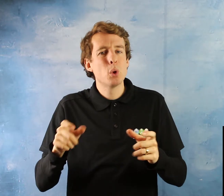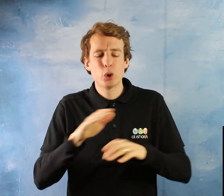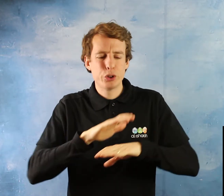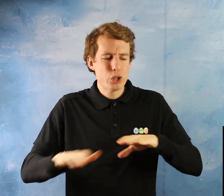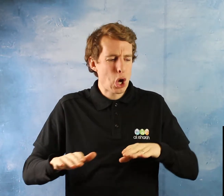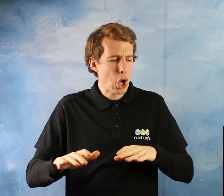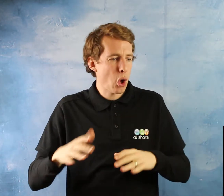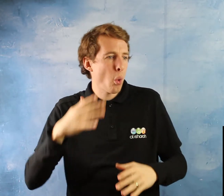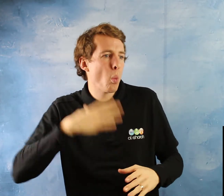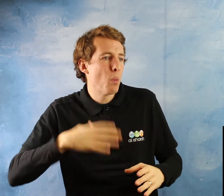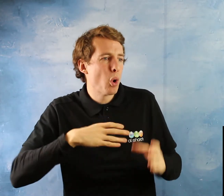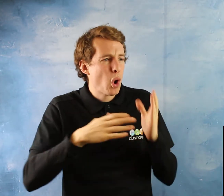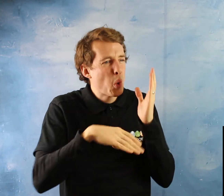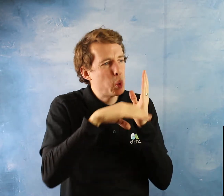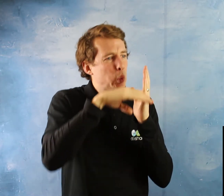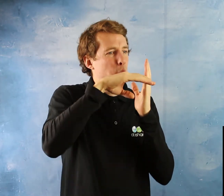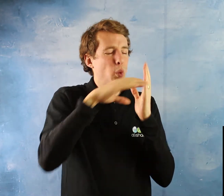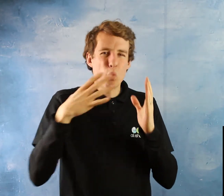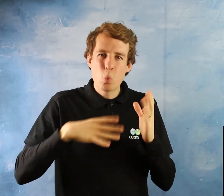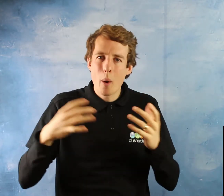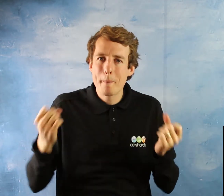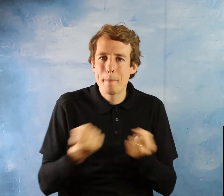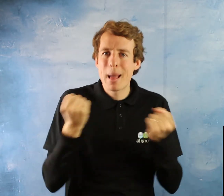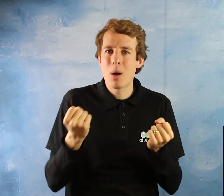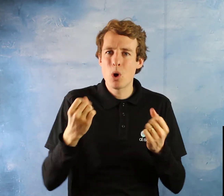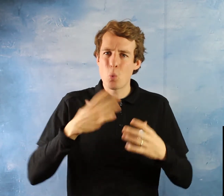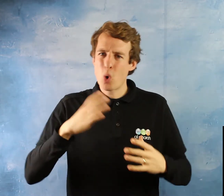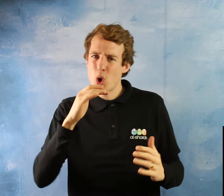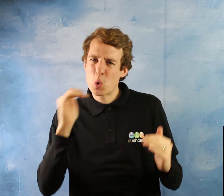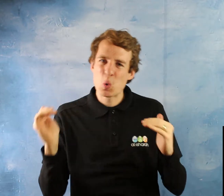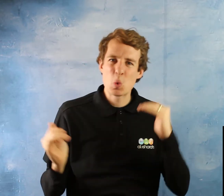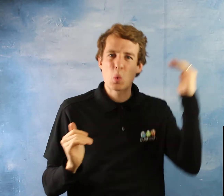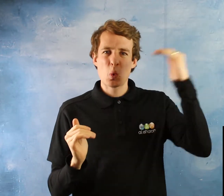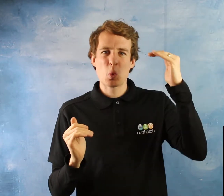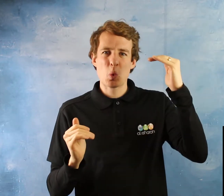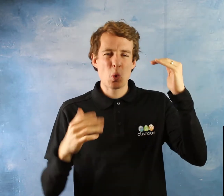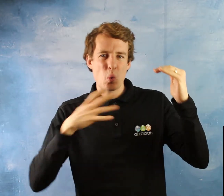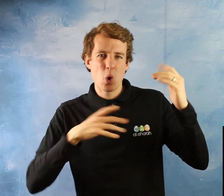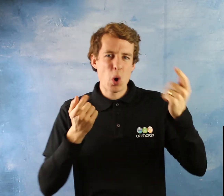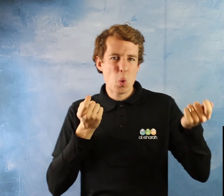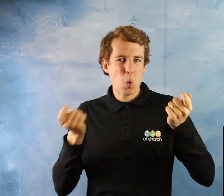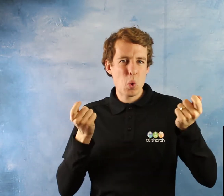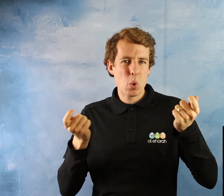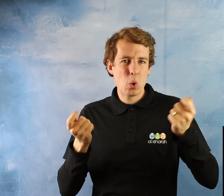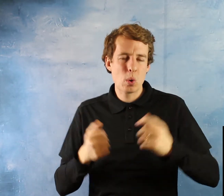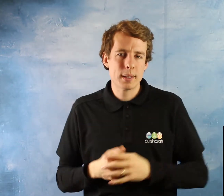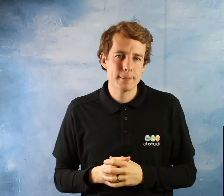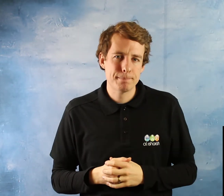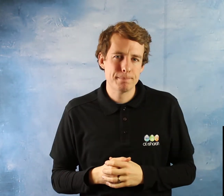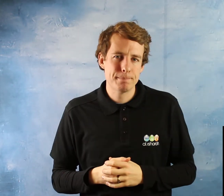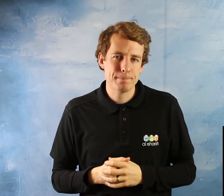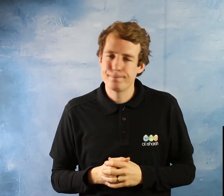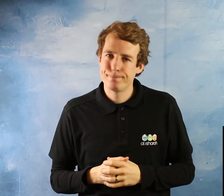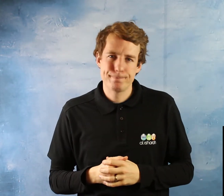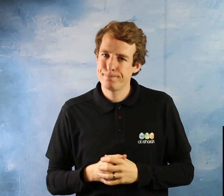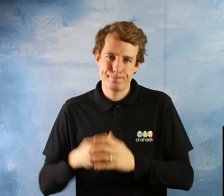earth or corruption. If you're looking for that high position, exaltedness, you should exercise